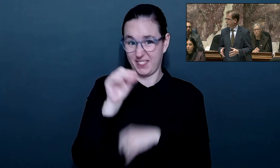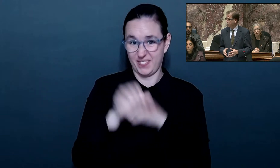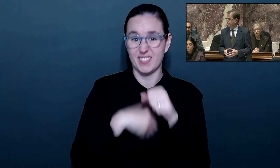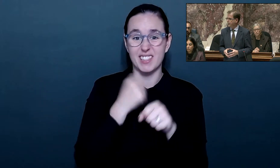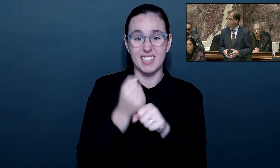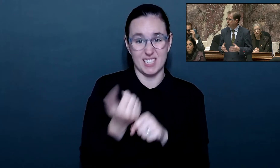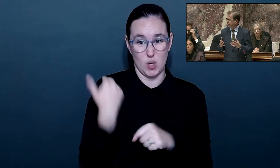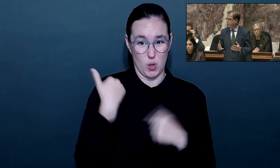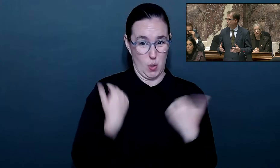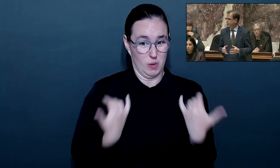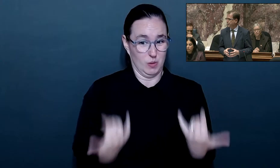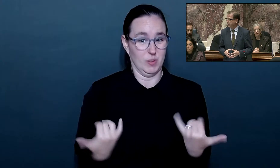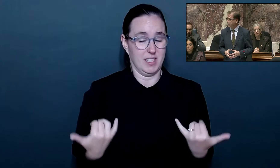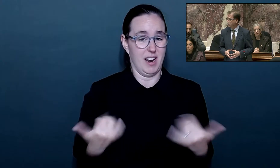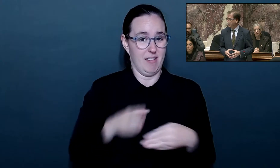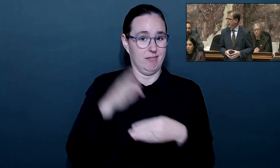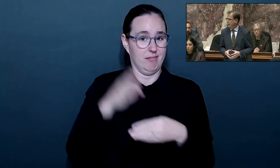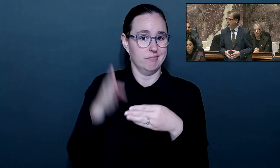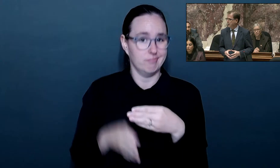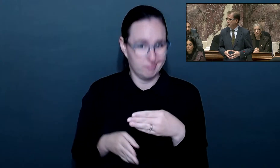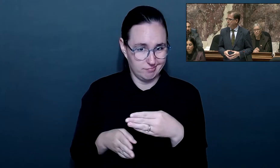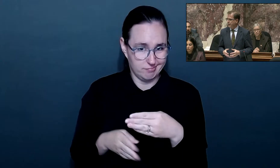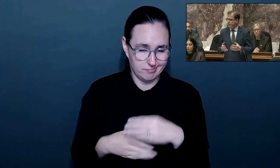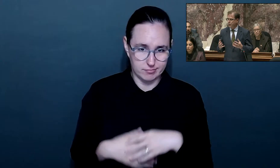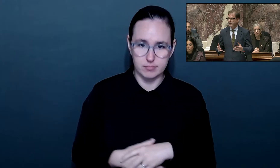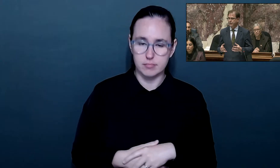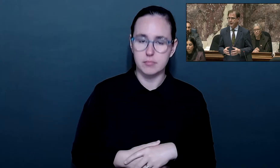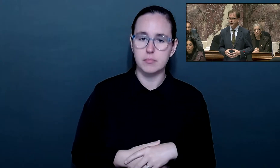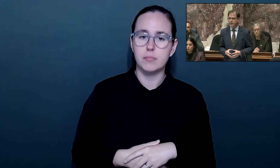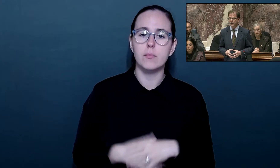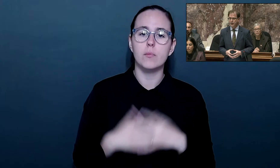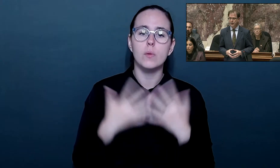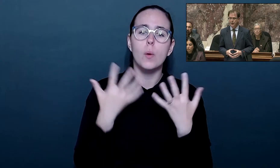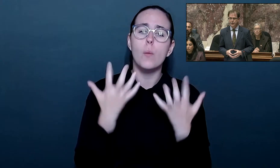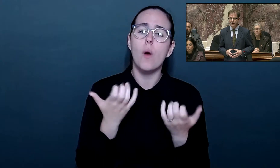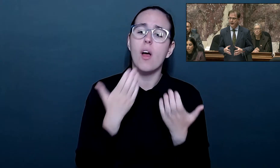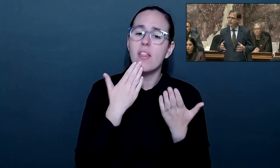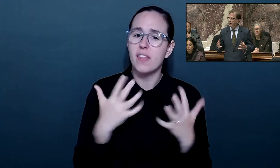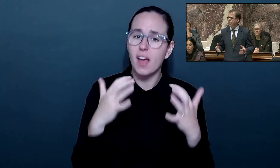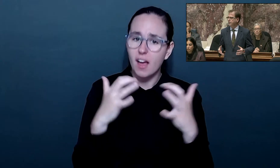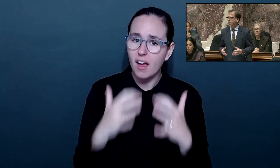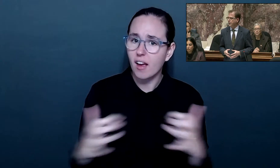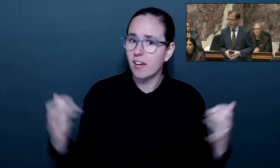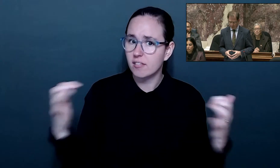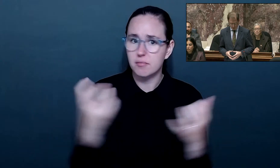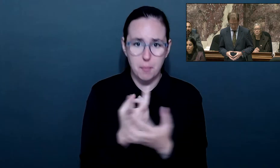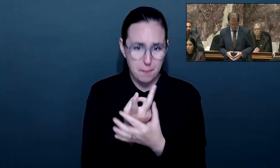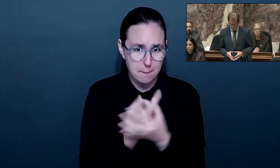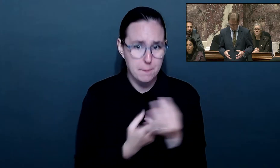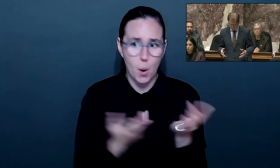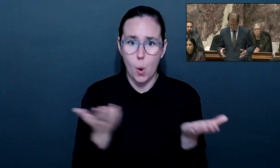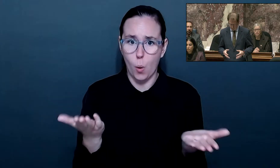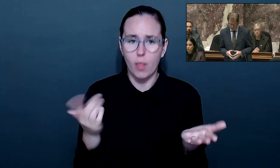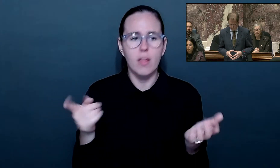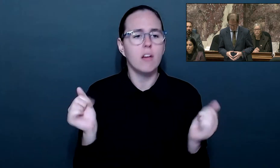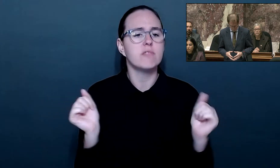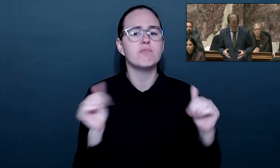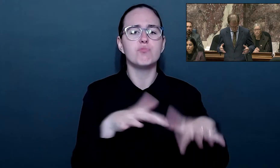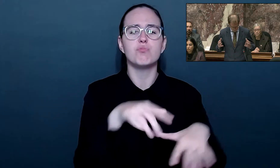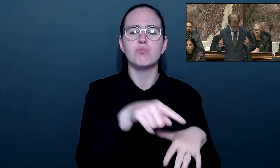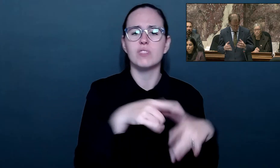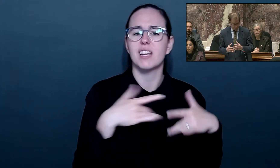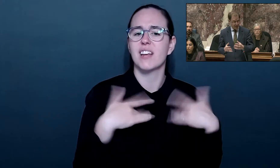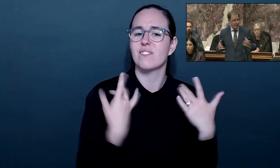members on all sides of the House for participating. We had a very moving event today in the Hall of Honor, and it's my honor